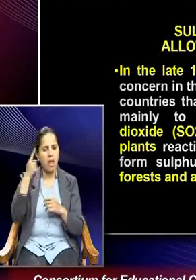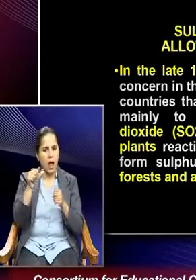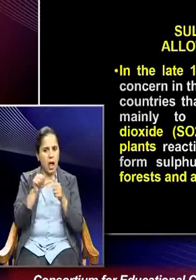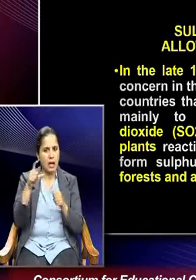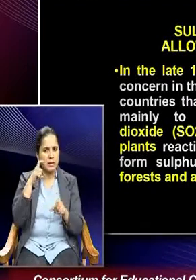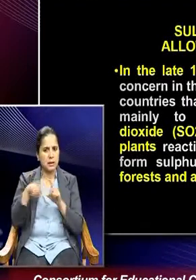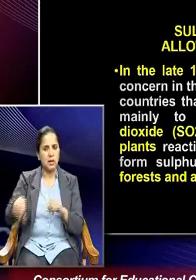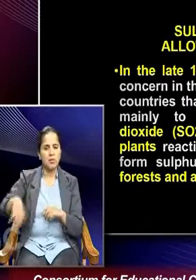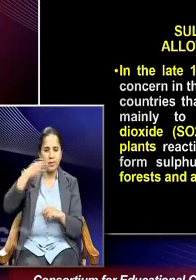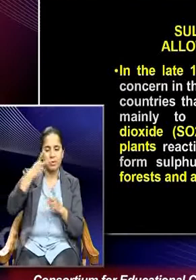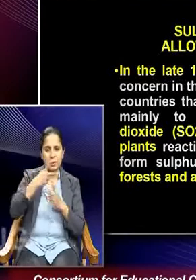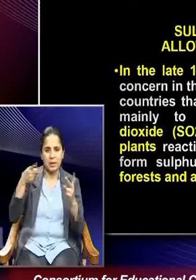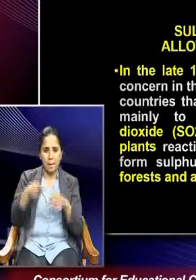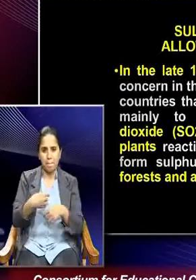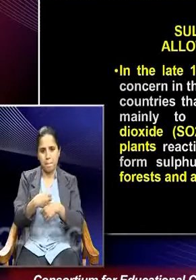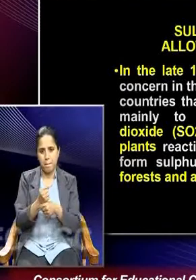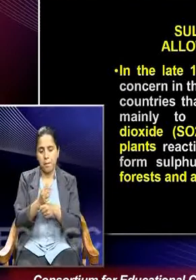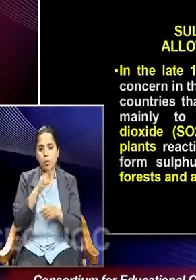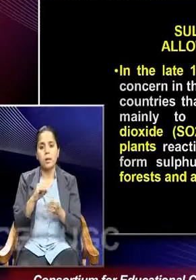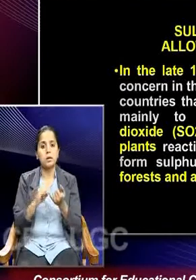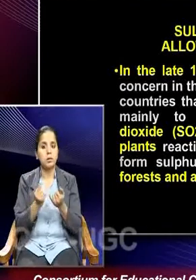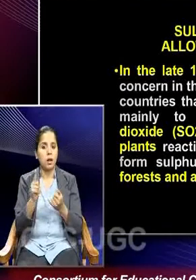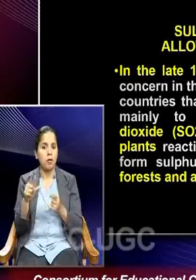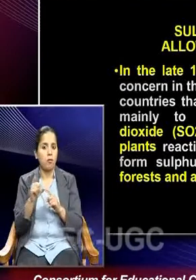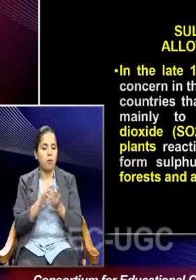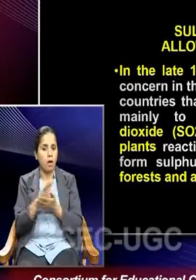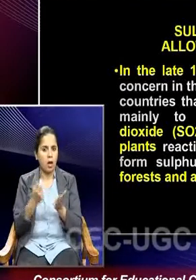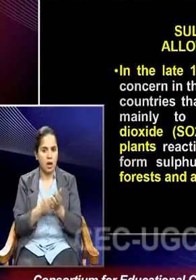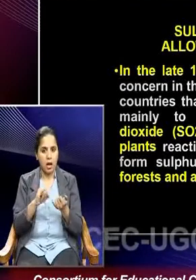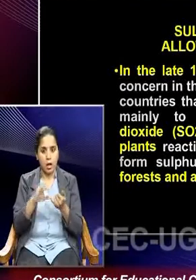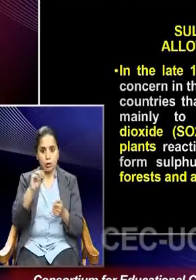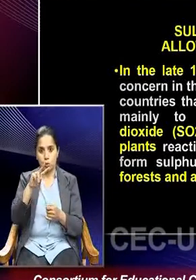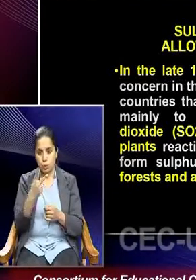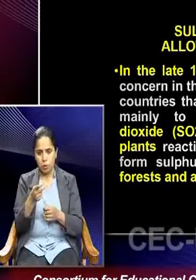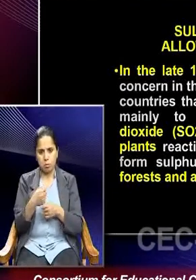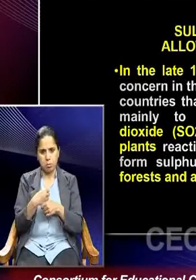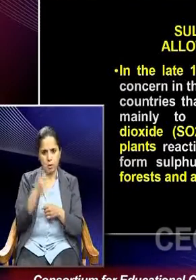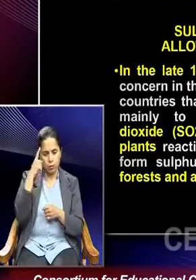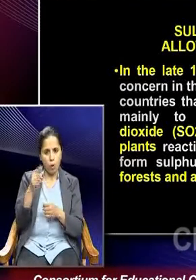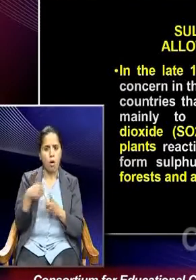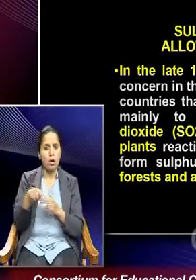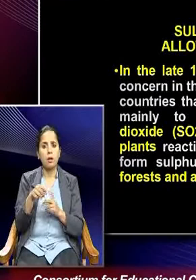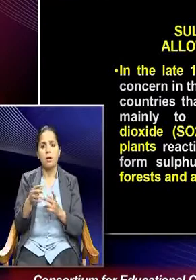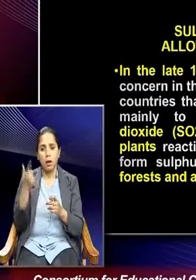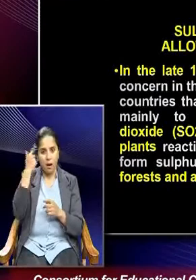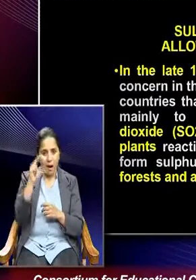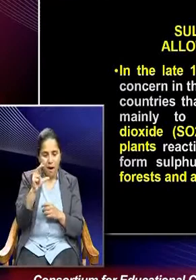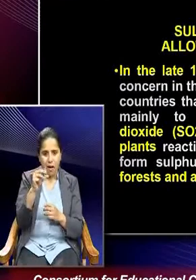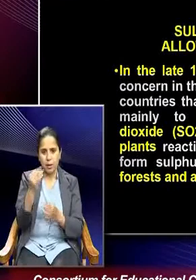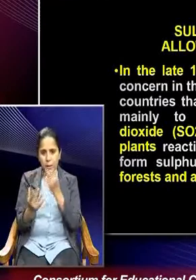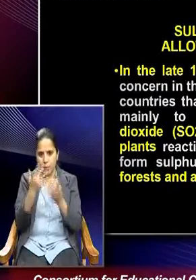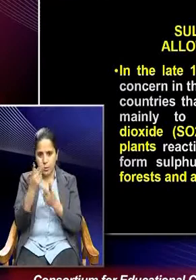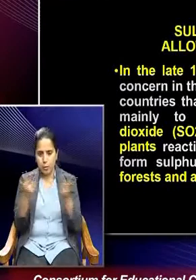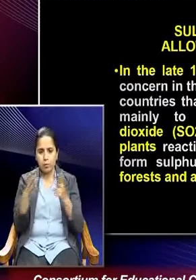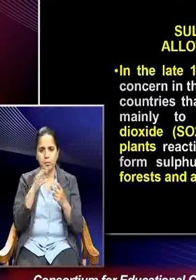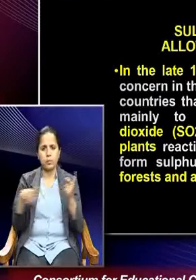was mainly due to the emission of sulfur dioxide SO2 from the coal-fired power plants reacting in